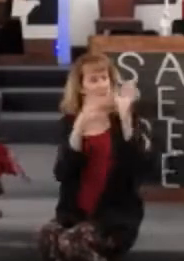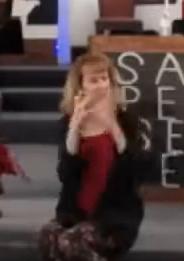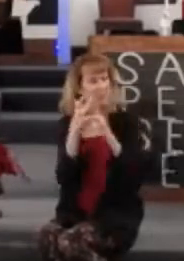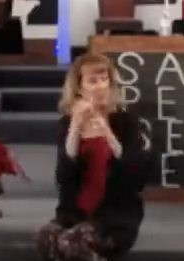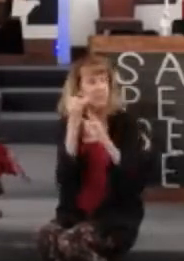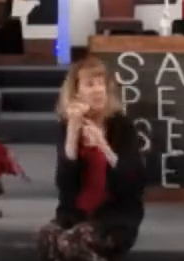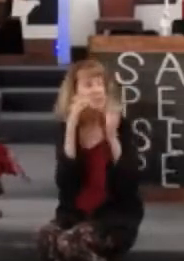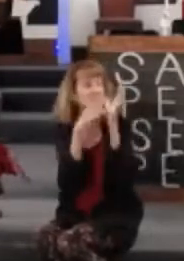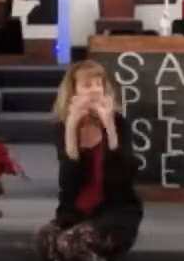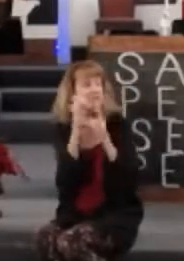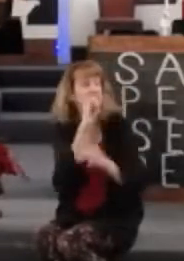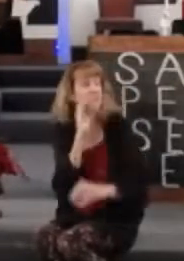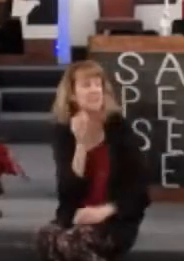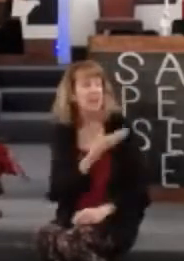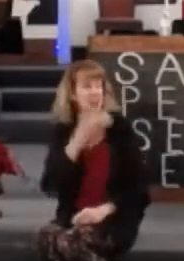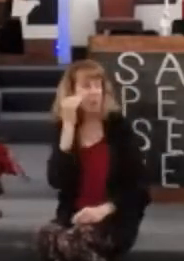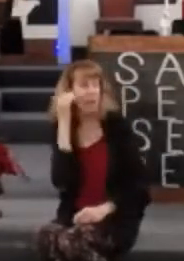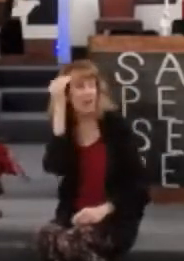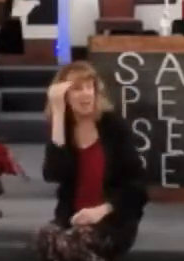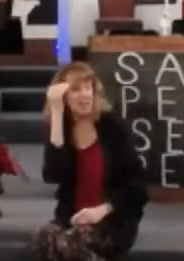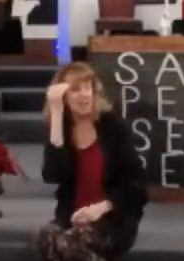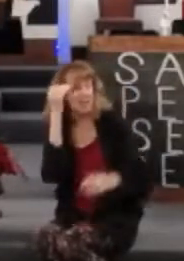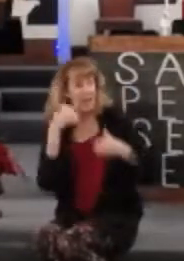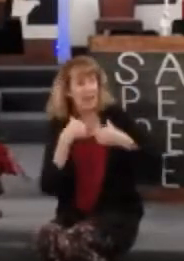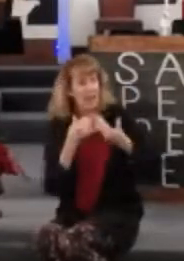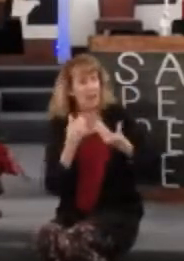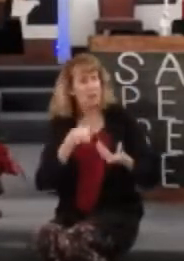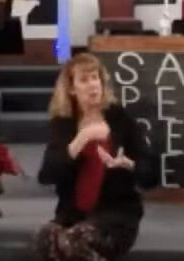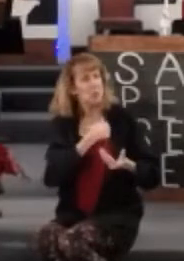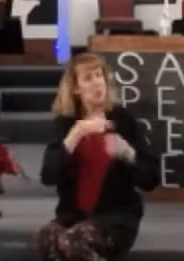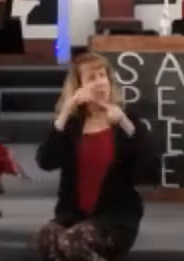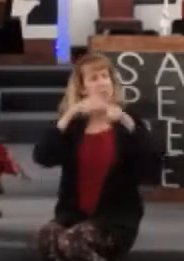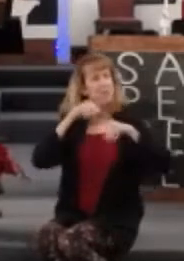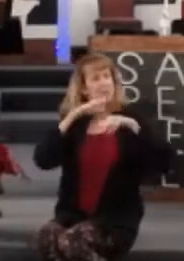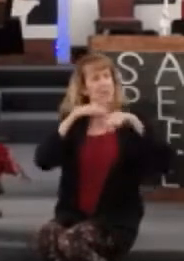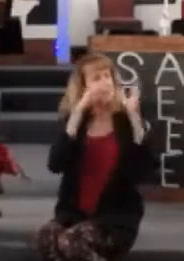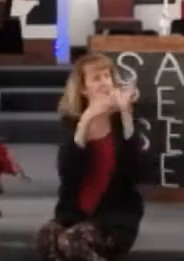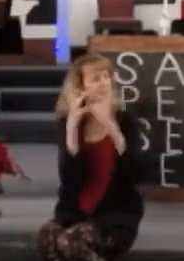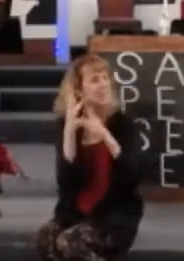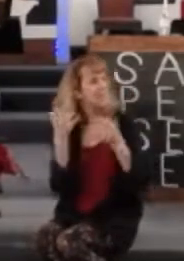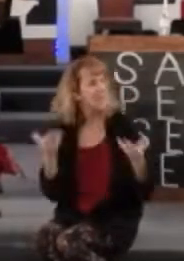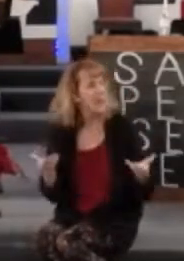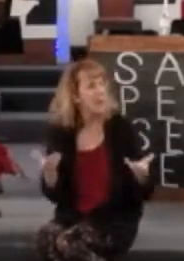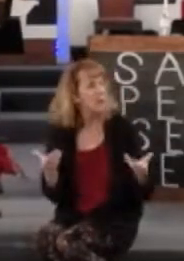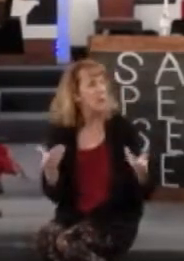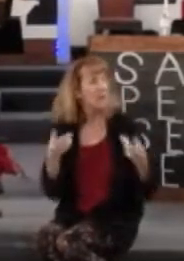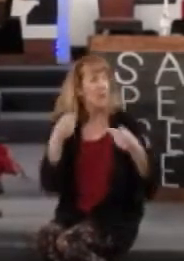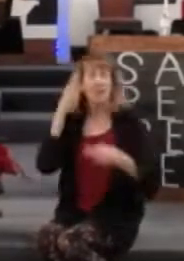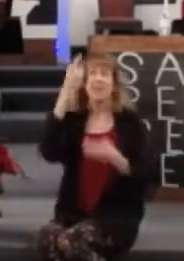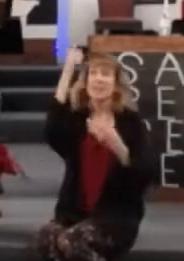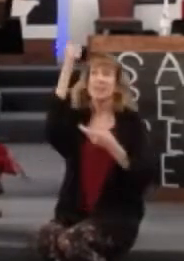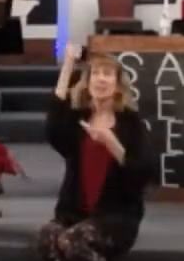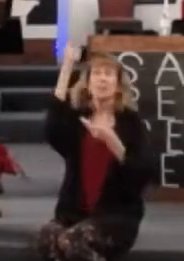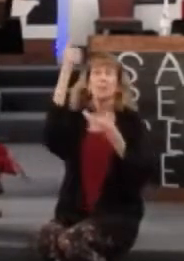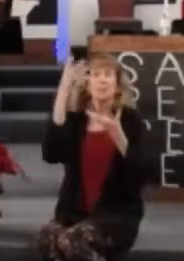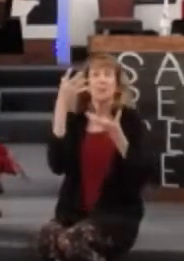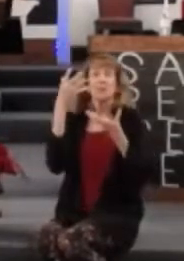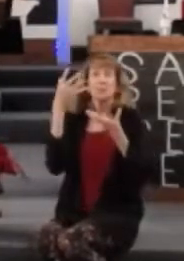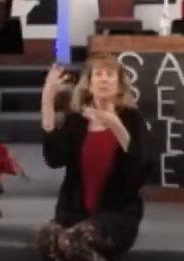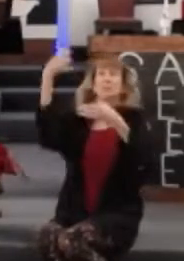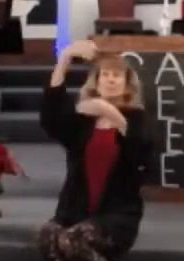look upon Jesus? Do we see him as some dictator constantly trying to control every aspect of our lives? No.